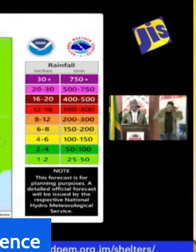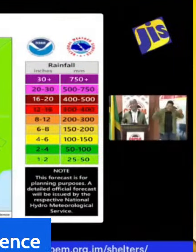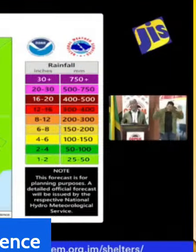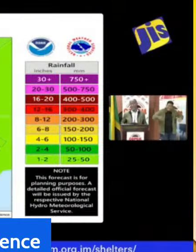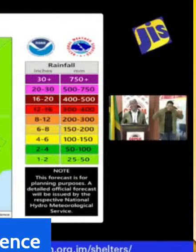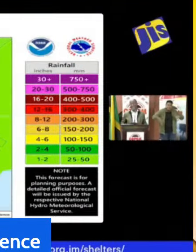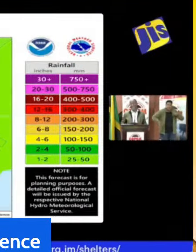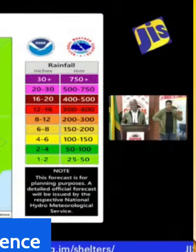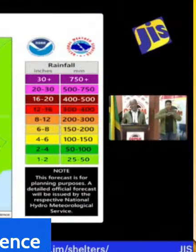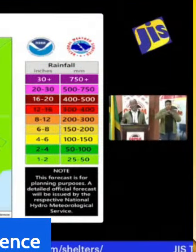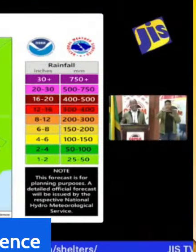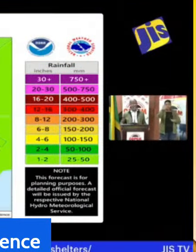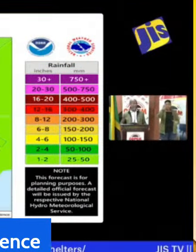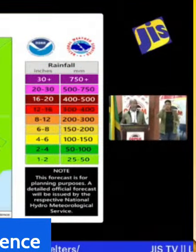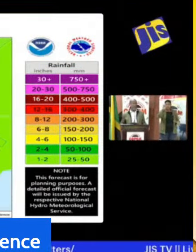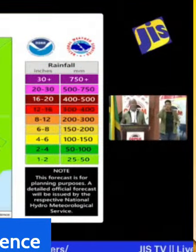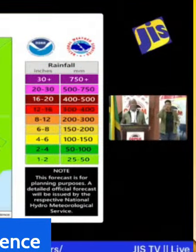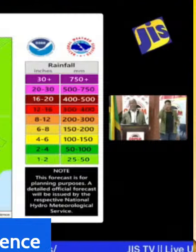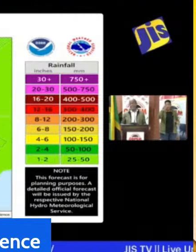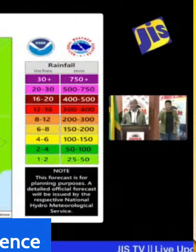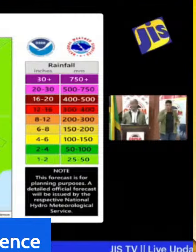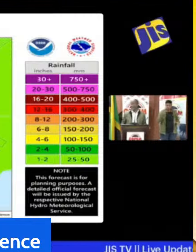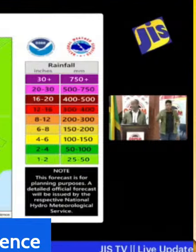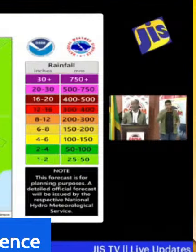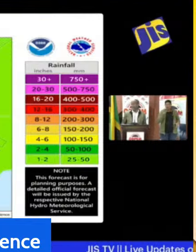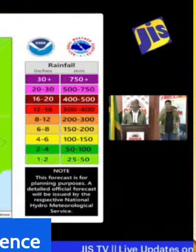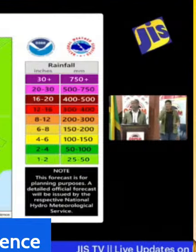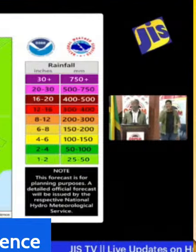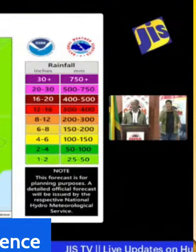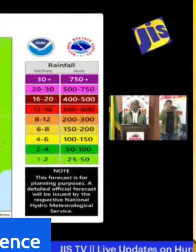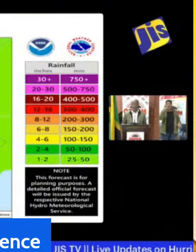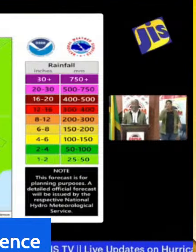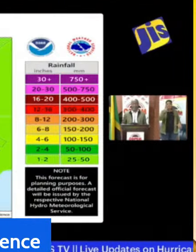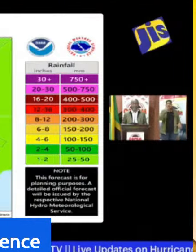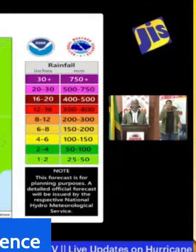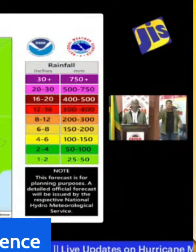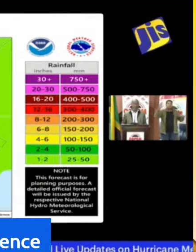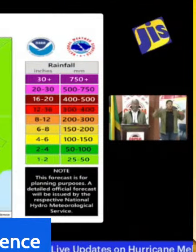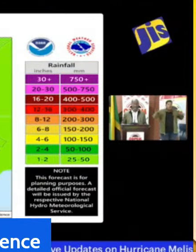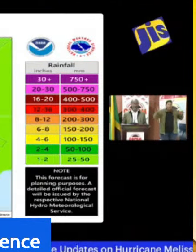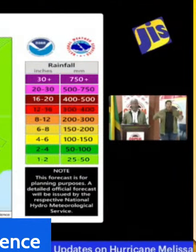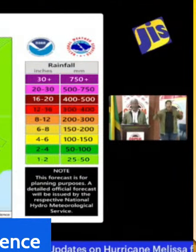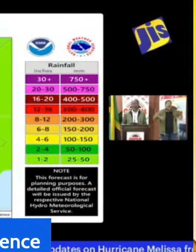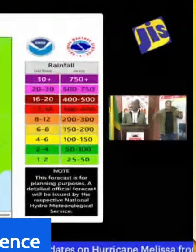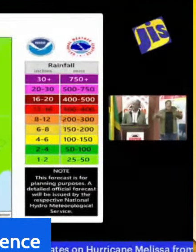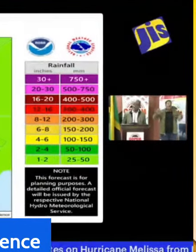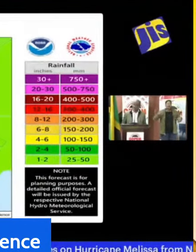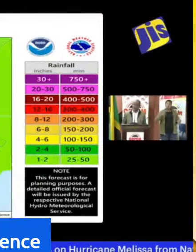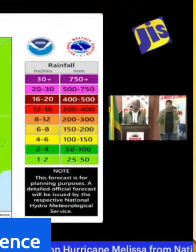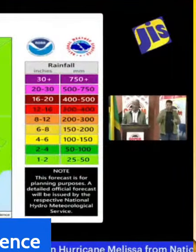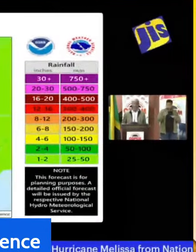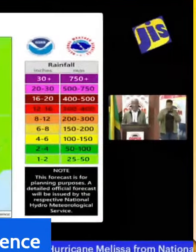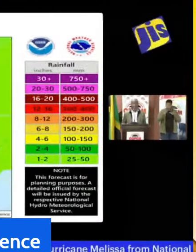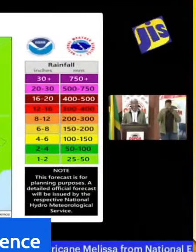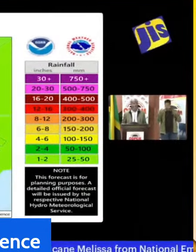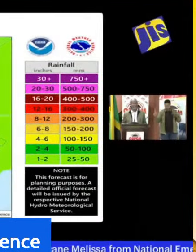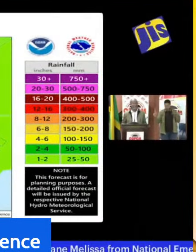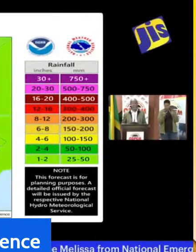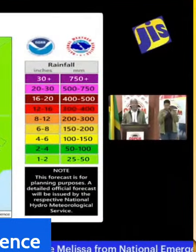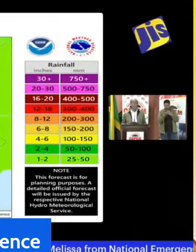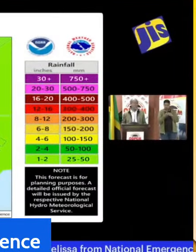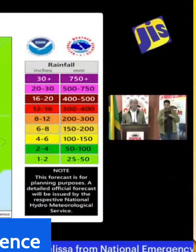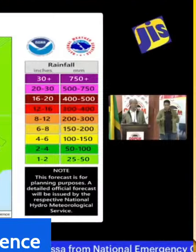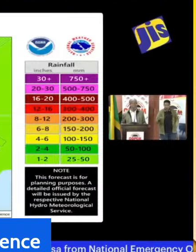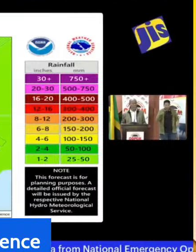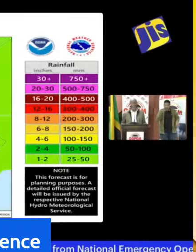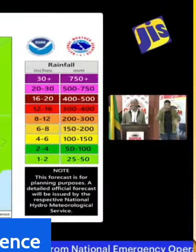get up to 30 inches. We're talking about 750 millimeters of rainfall. We're not accustomed to measuring that. I'm not even too